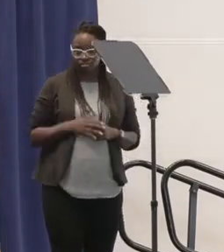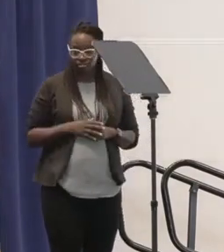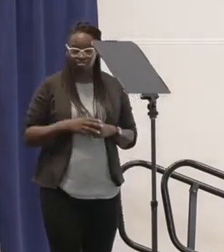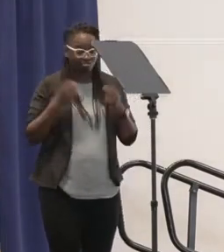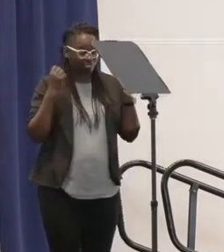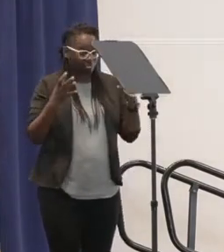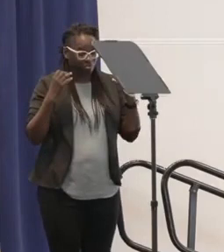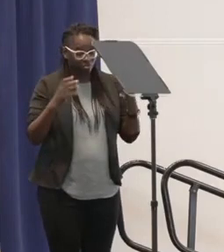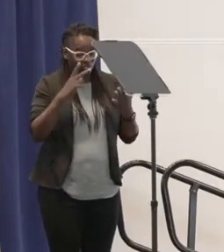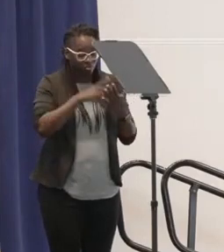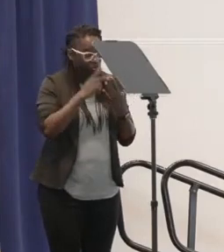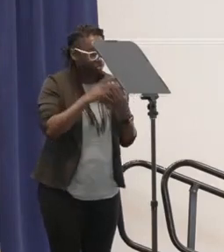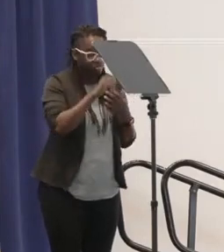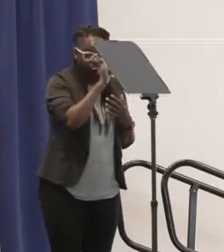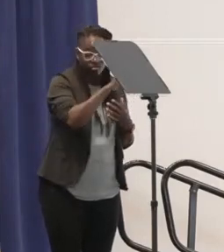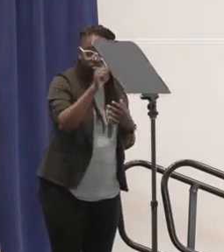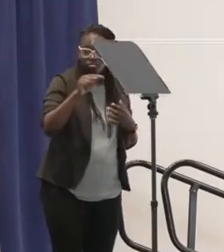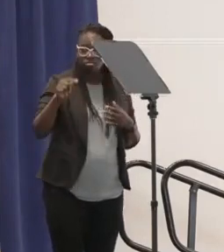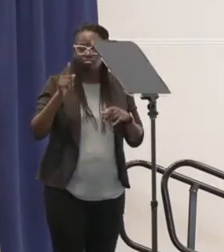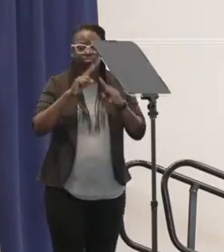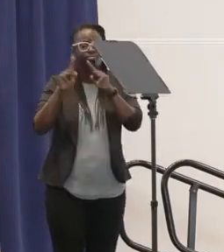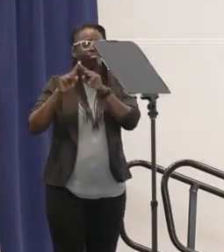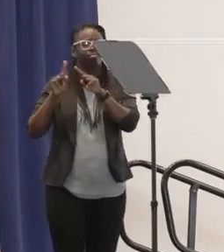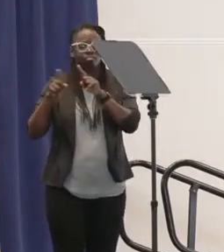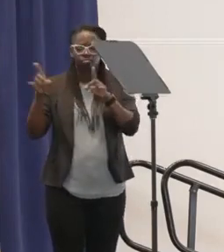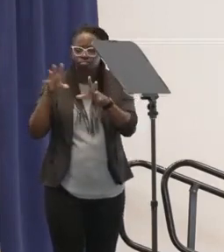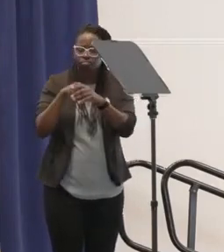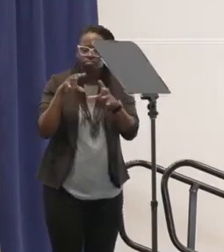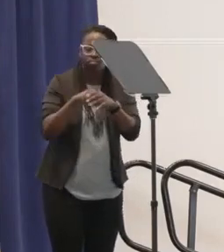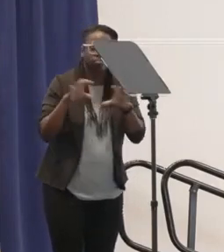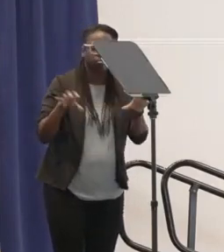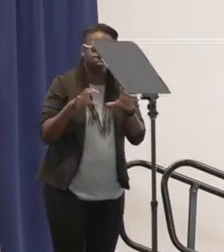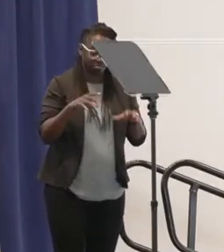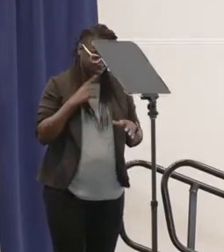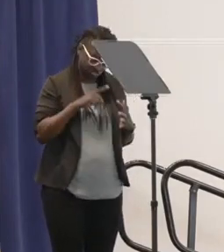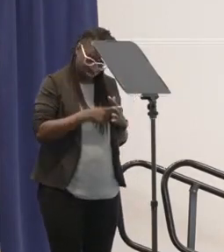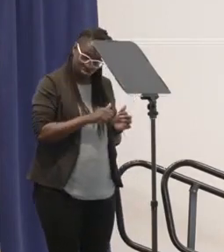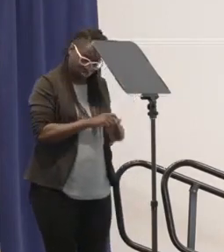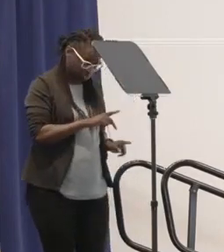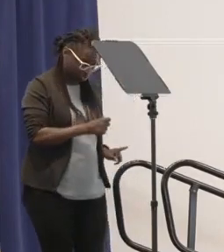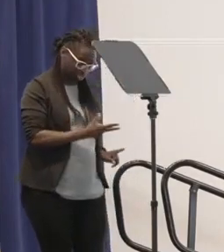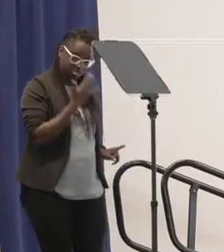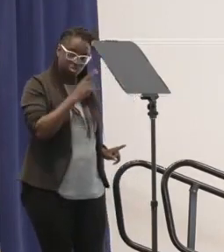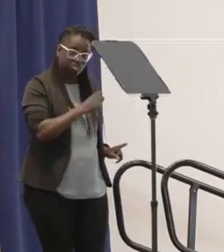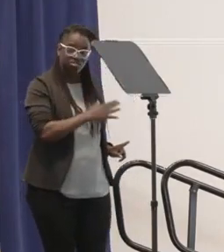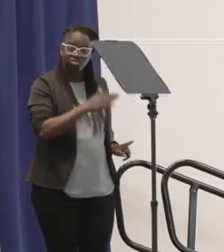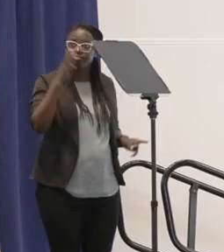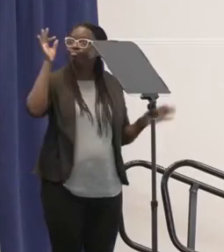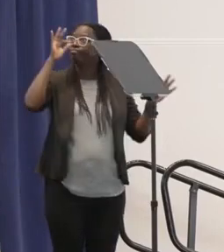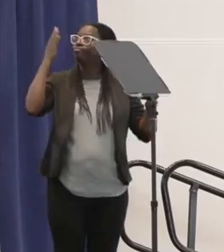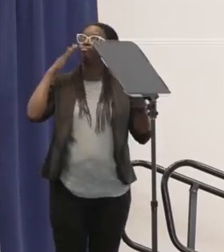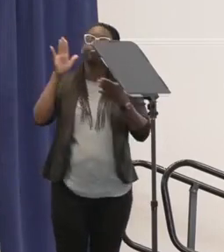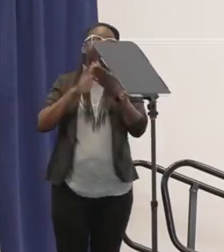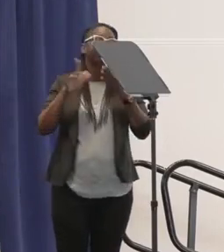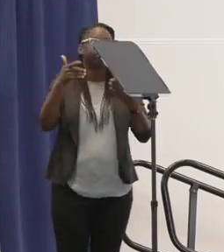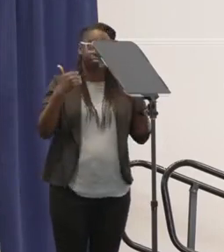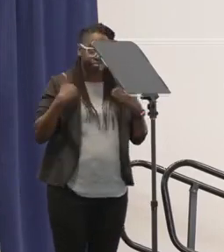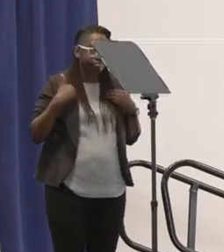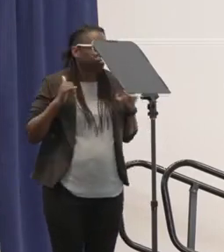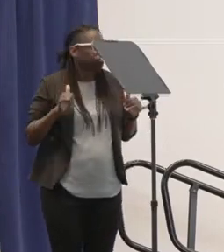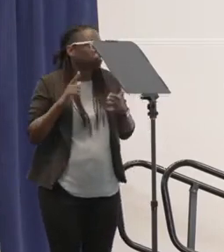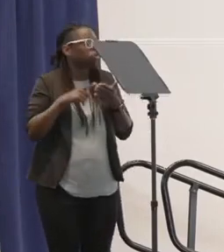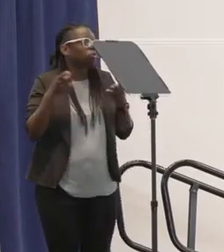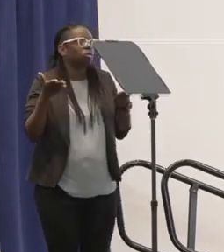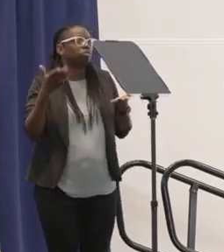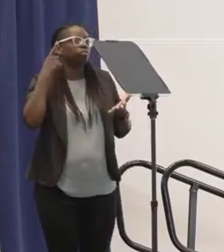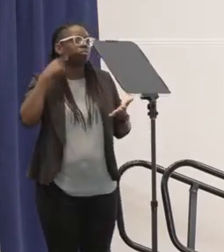single day that folks in the K through 12 system don't know exist, don't know how to access, don't know how to apply to. We, of course, can also